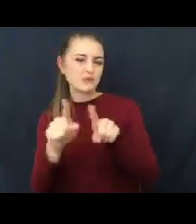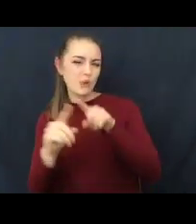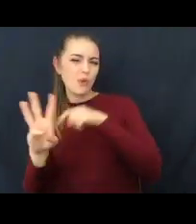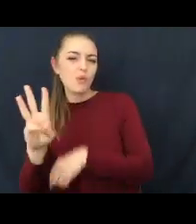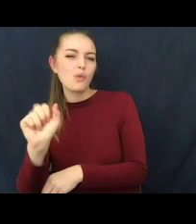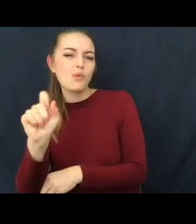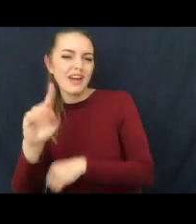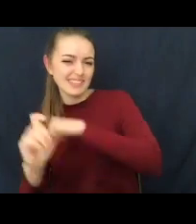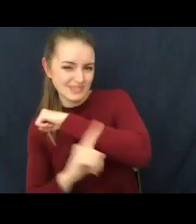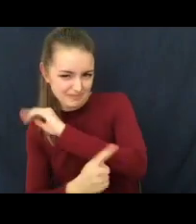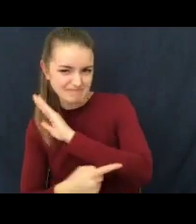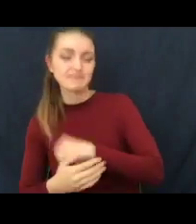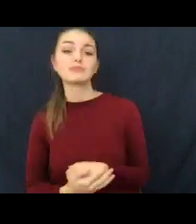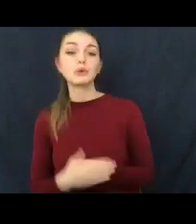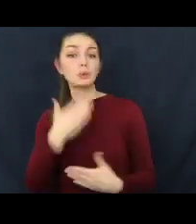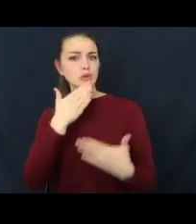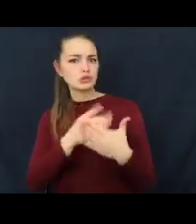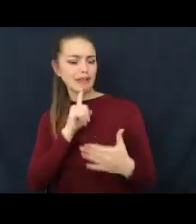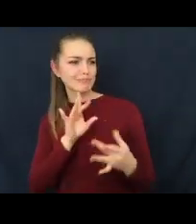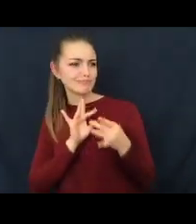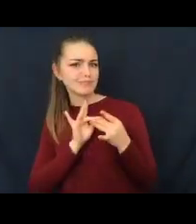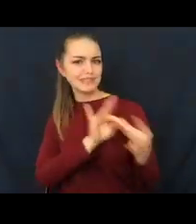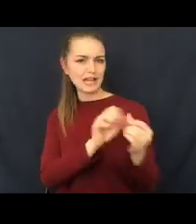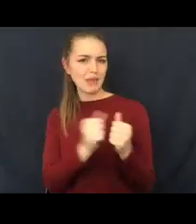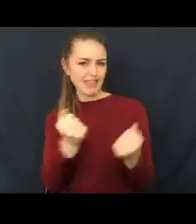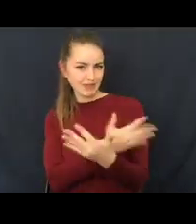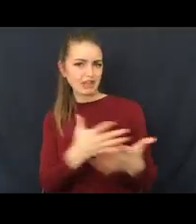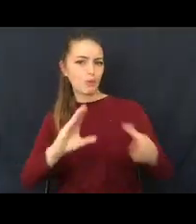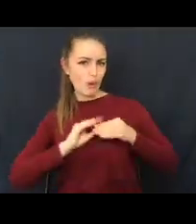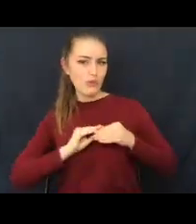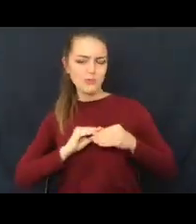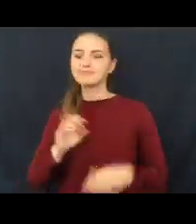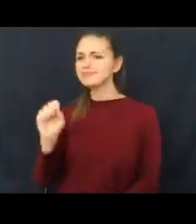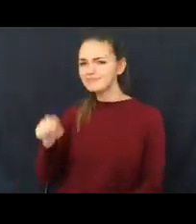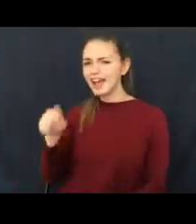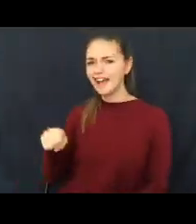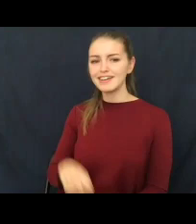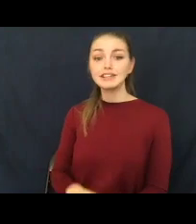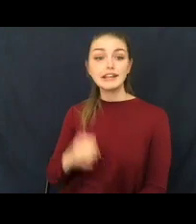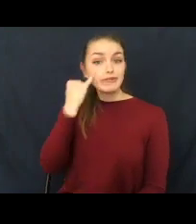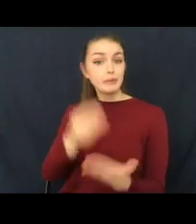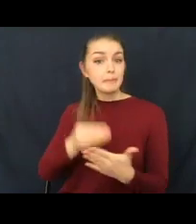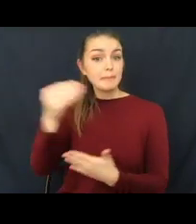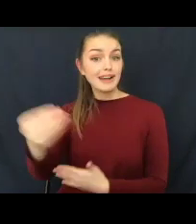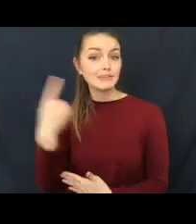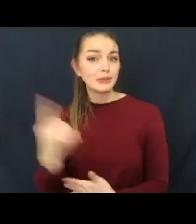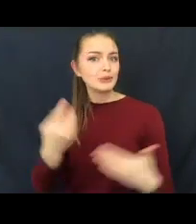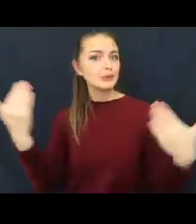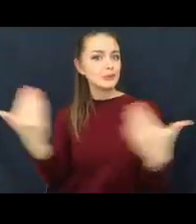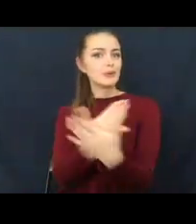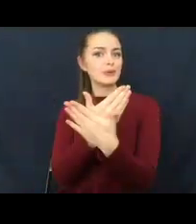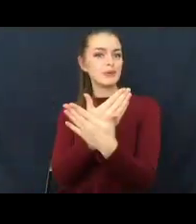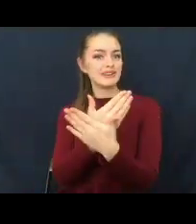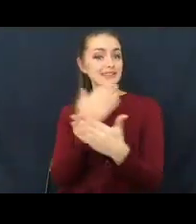connection to have with your stuff, I guess. Yeah, absolutely. So, you know, you buy something new and then you have to make